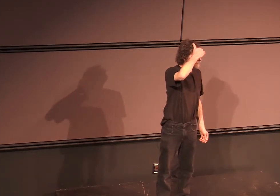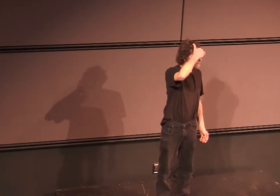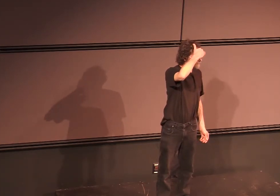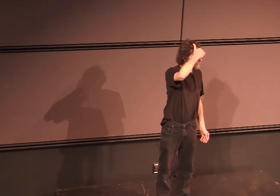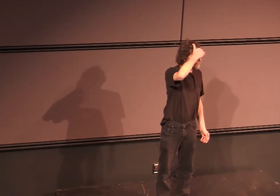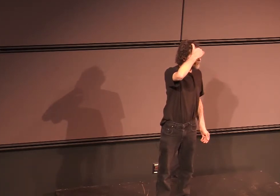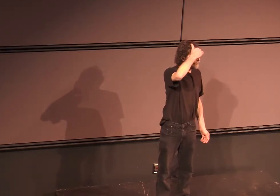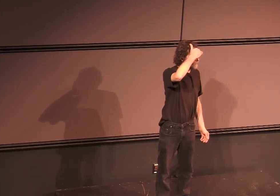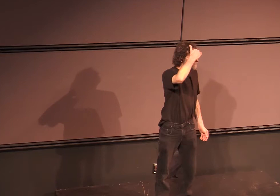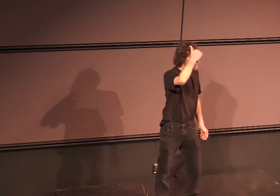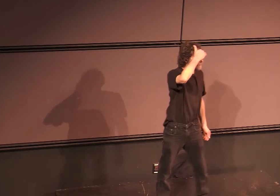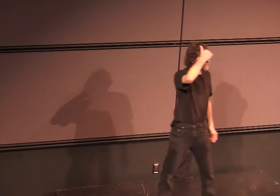I'm interpreting for you.